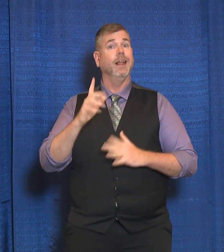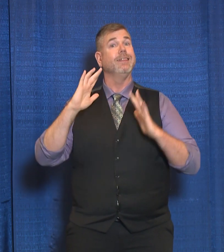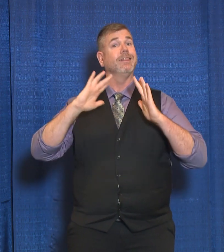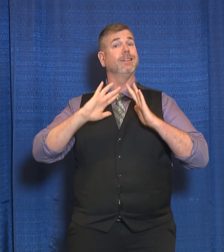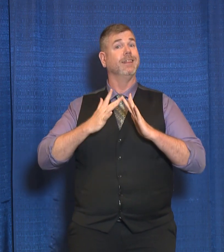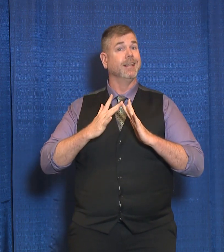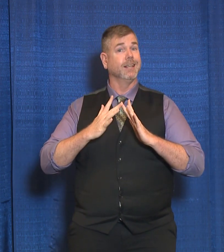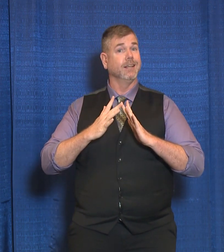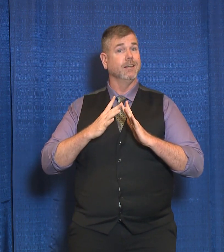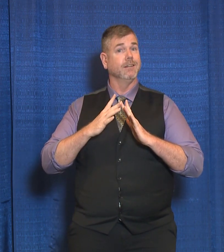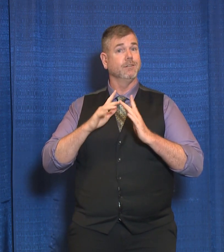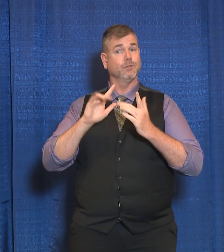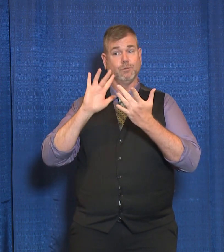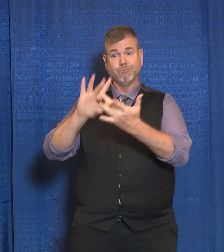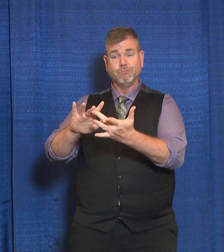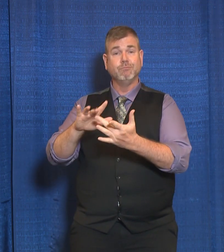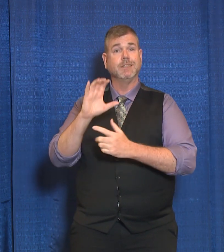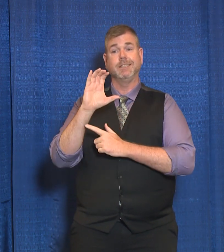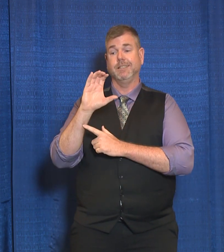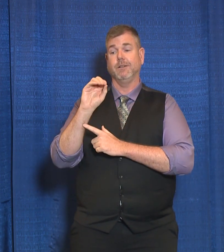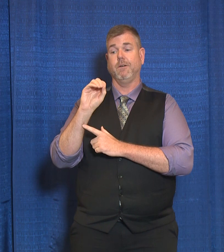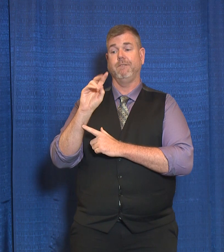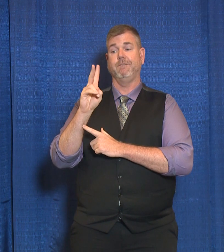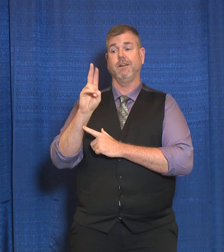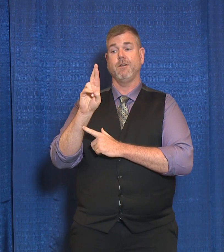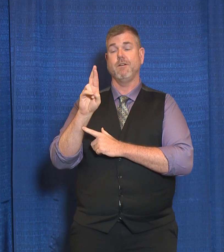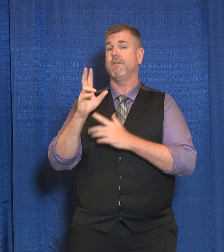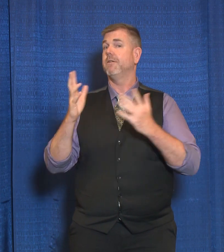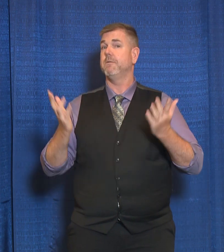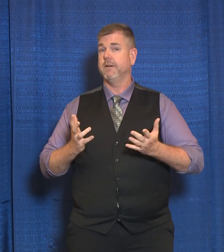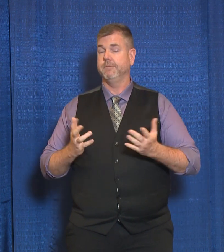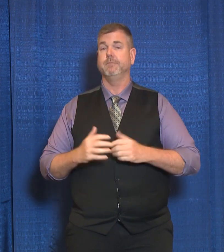The link to COVR is